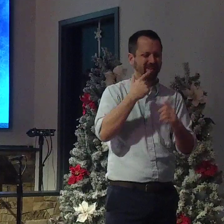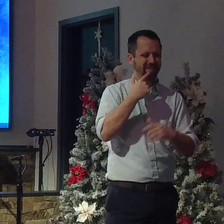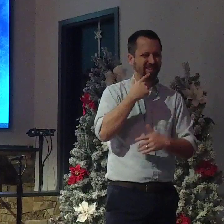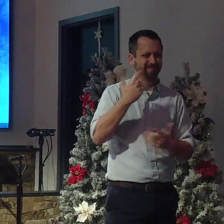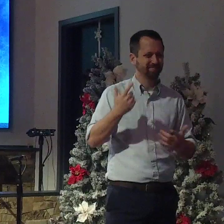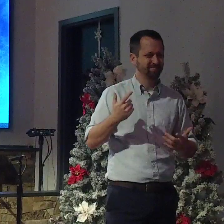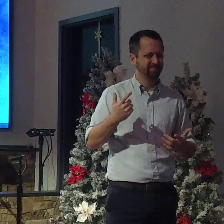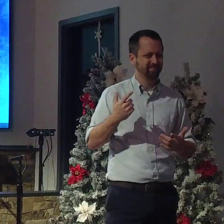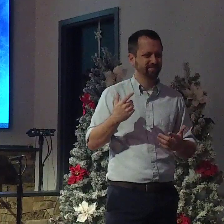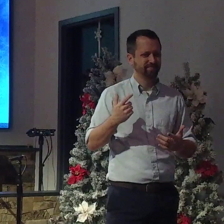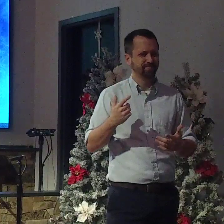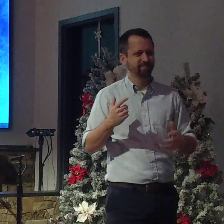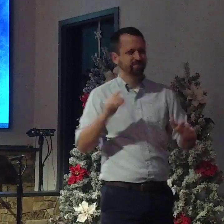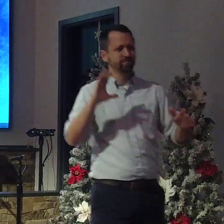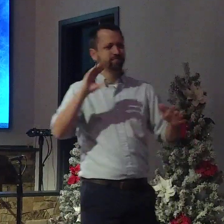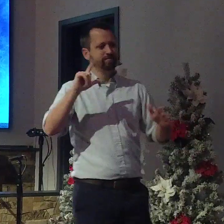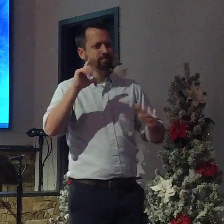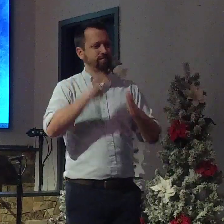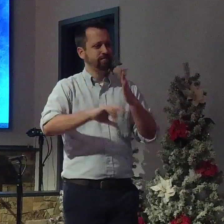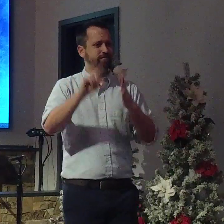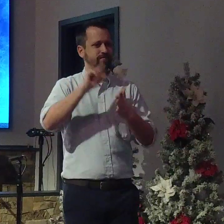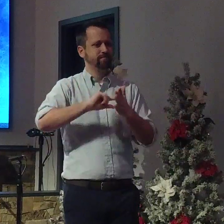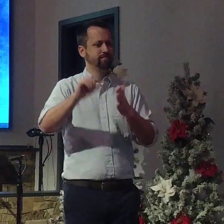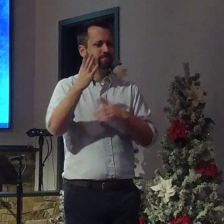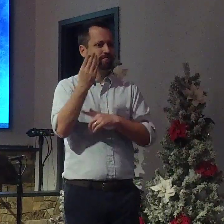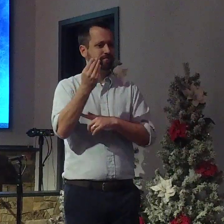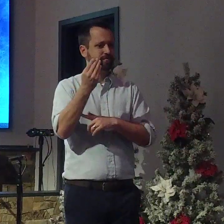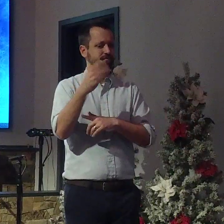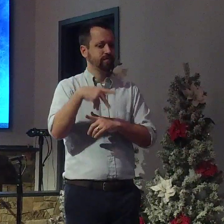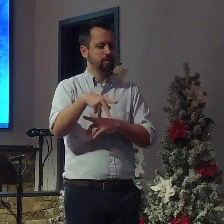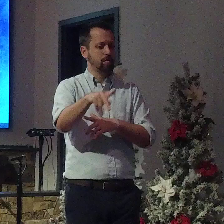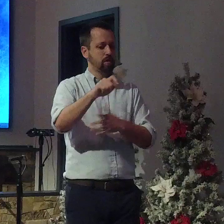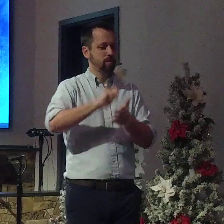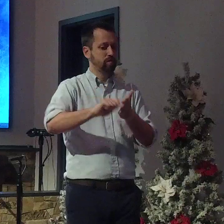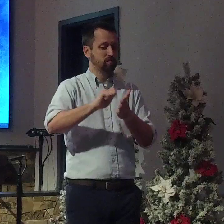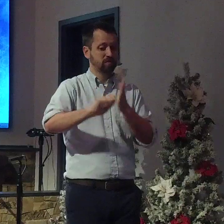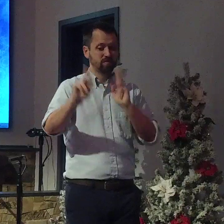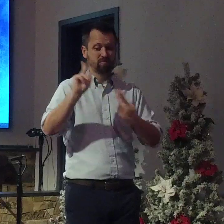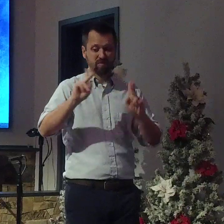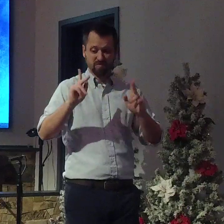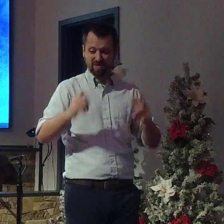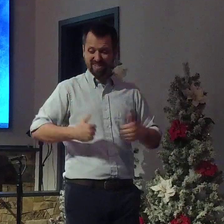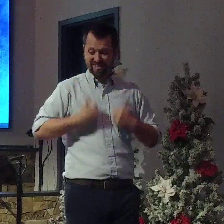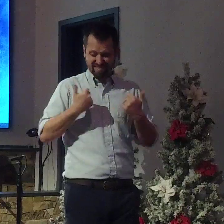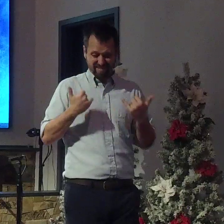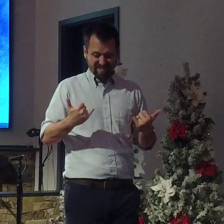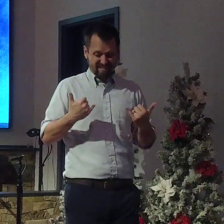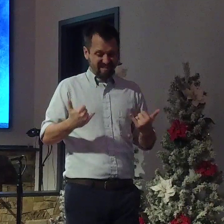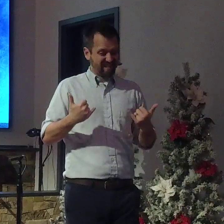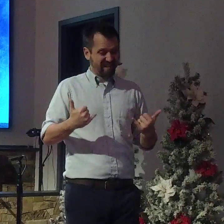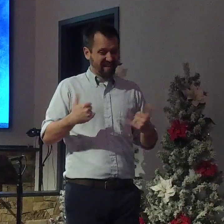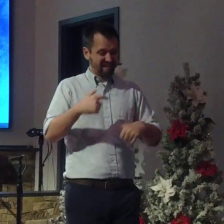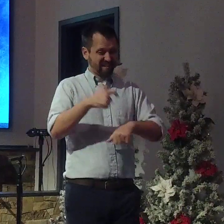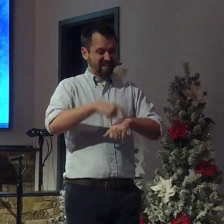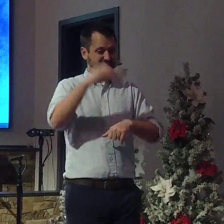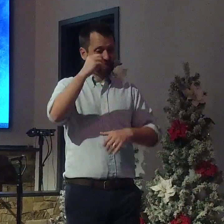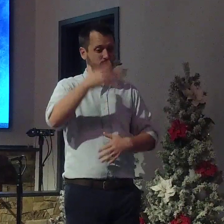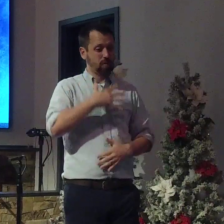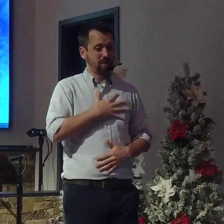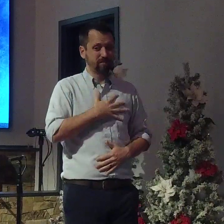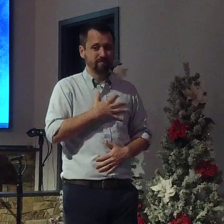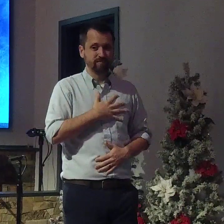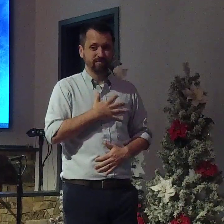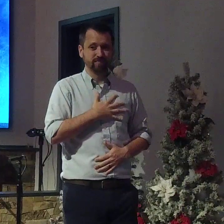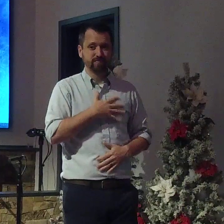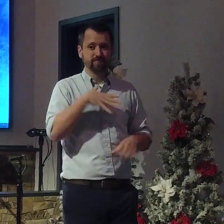was the forerunner of Jesus, his predecessor that paved the way for the Messiah, he was a preacher, and he would preach, and he would baptize people